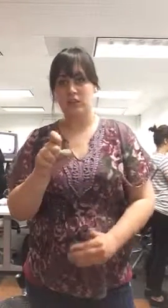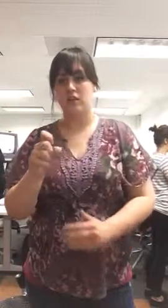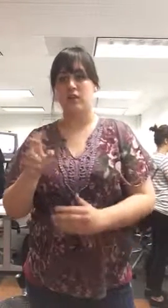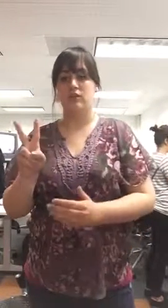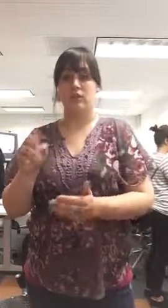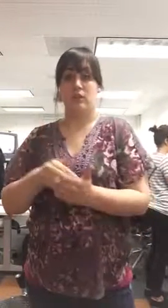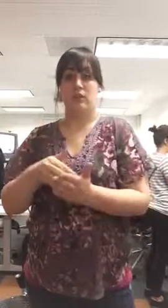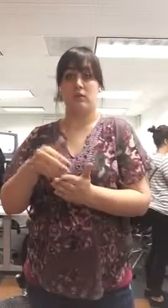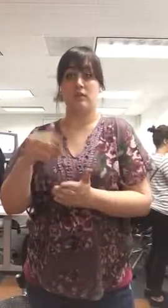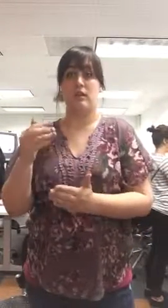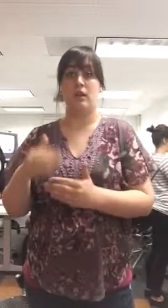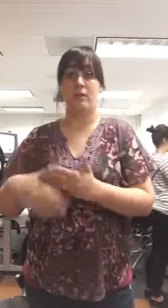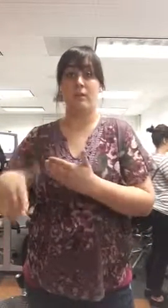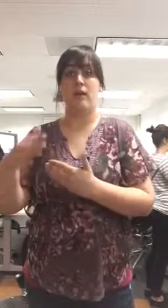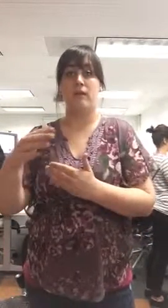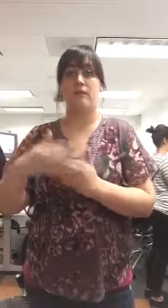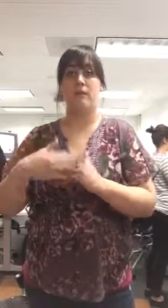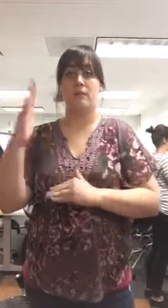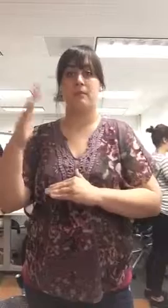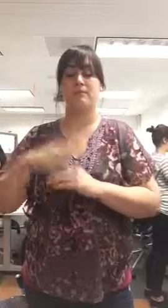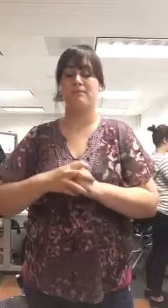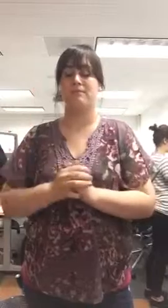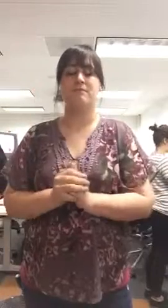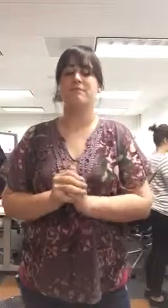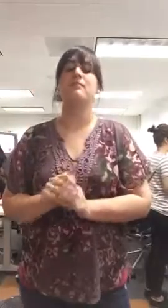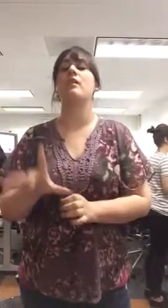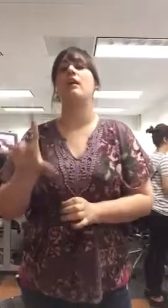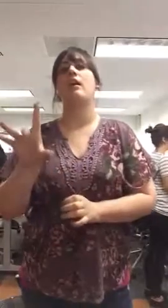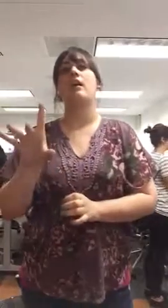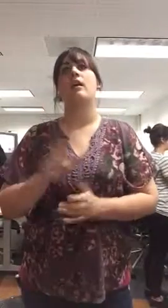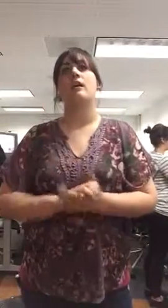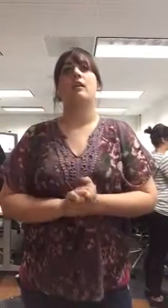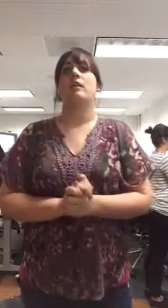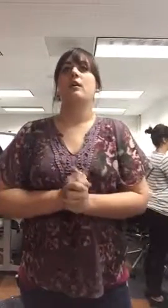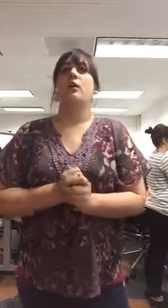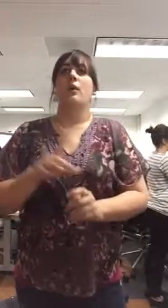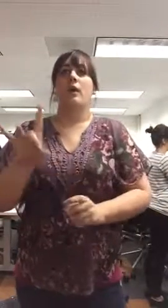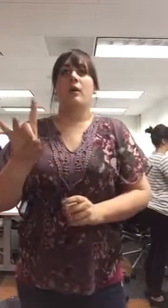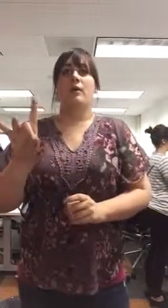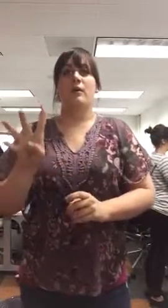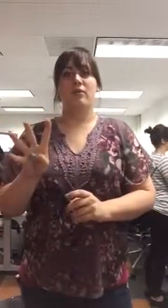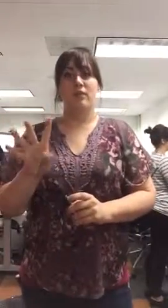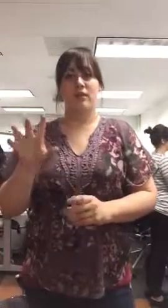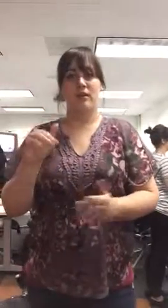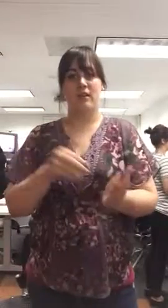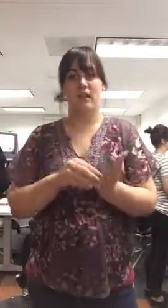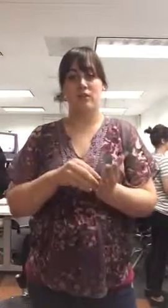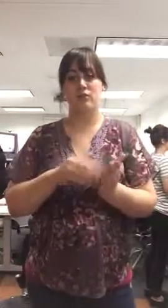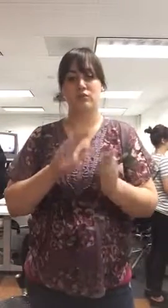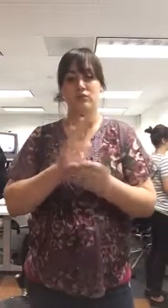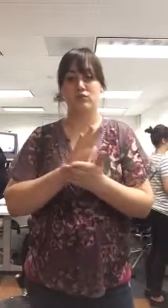6 million buildings, 84,000 schools, 43,000 libraries,